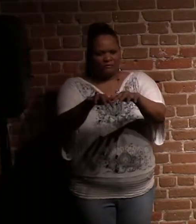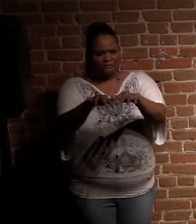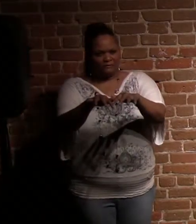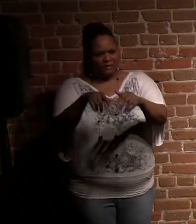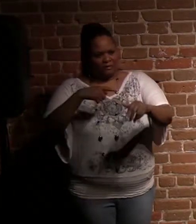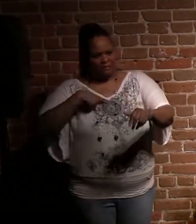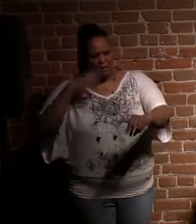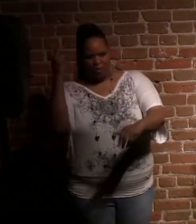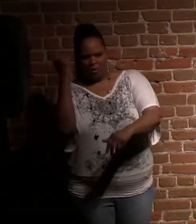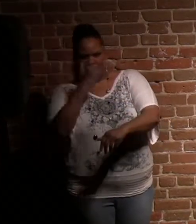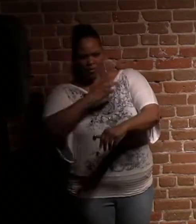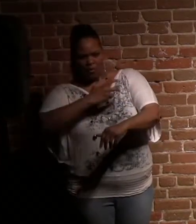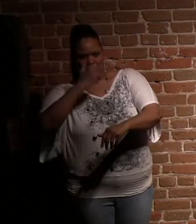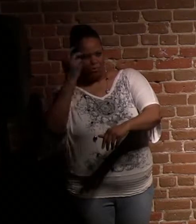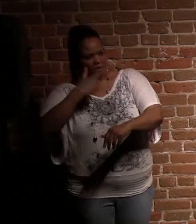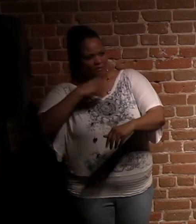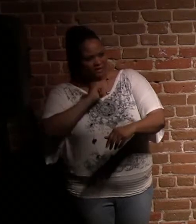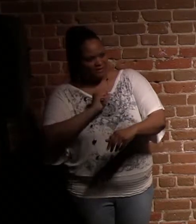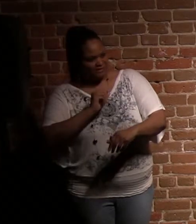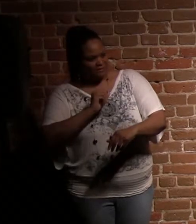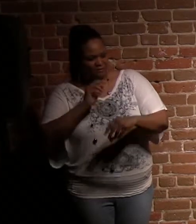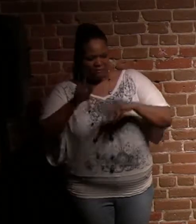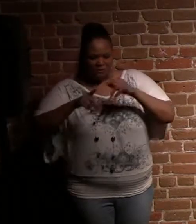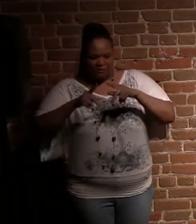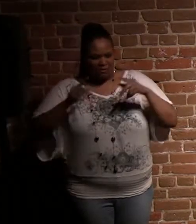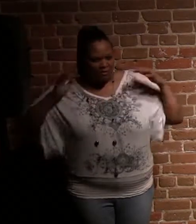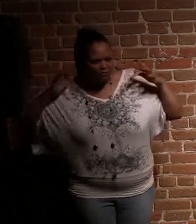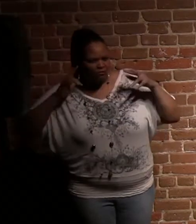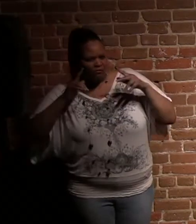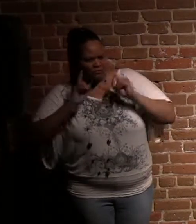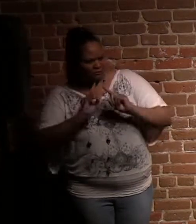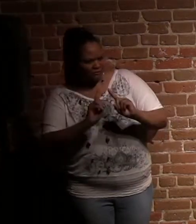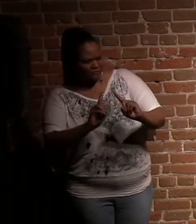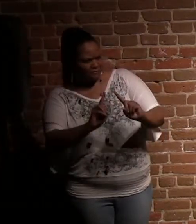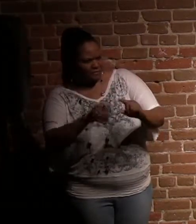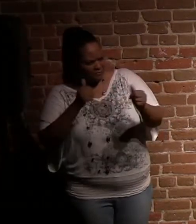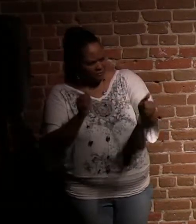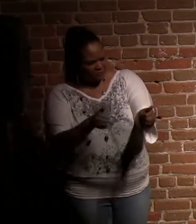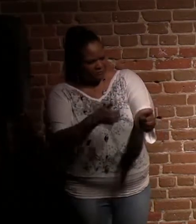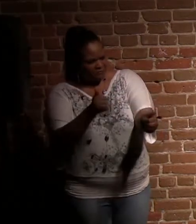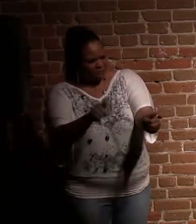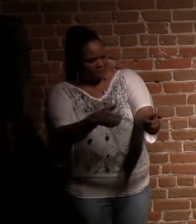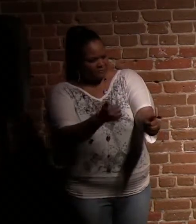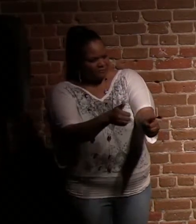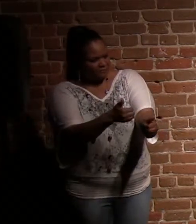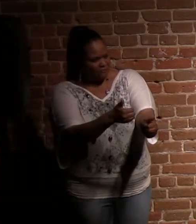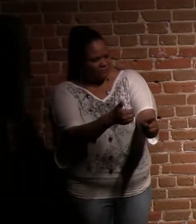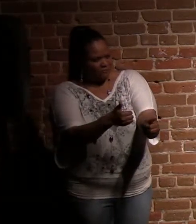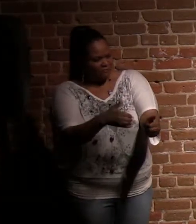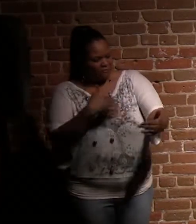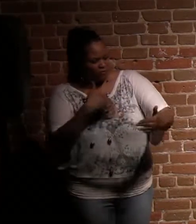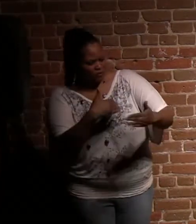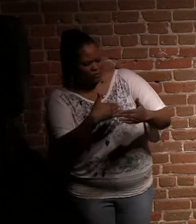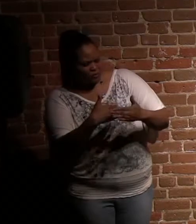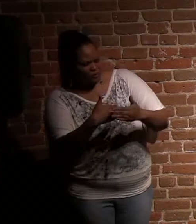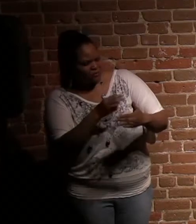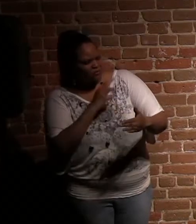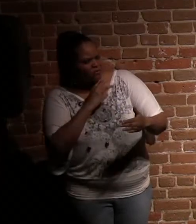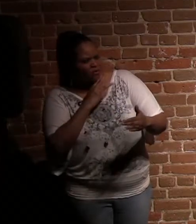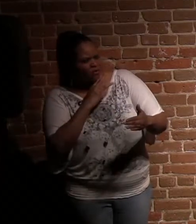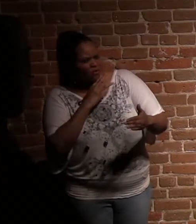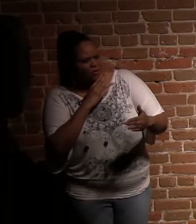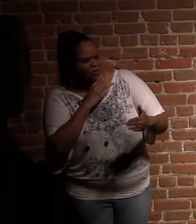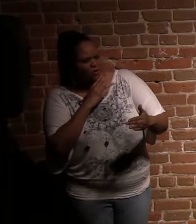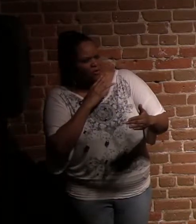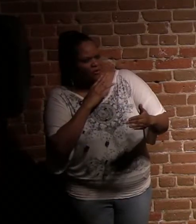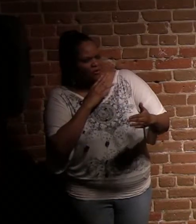am intrigued. And they're heading down towards the water. So I follow along. Well, they get close to the water and they